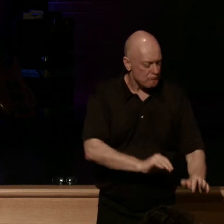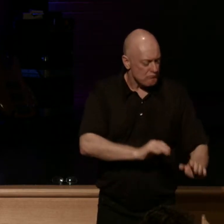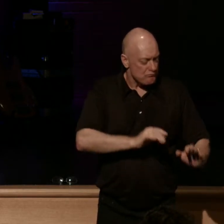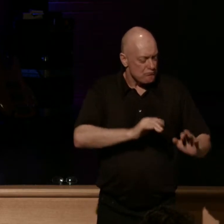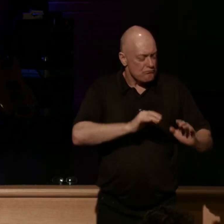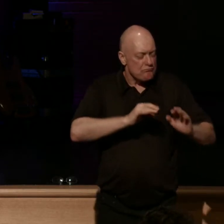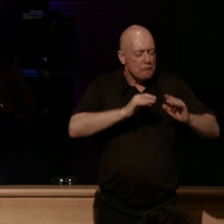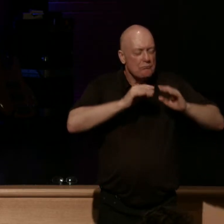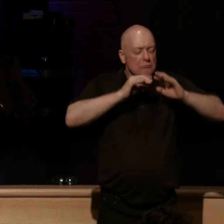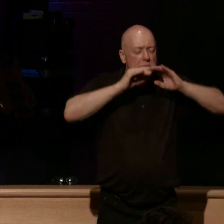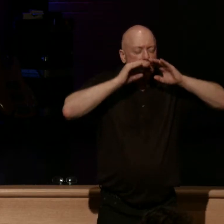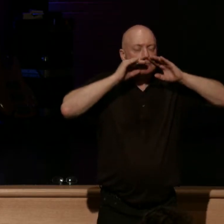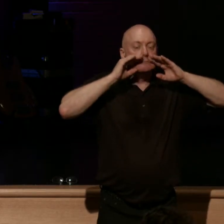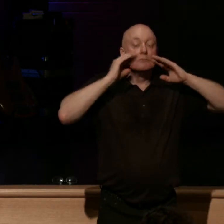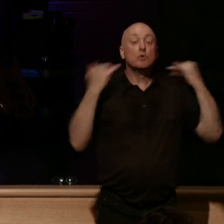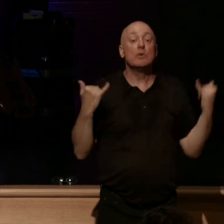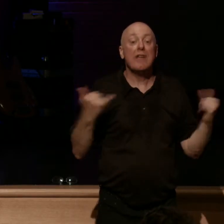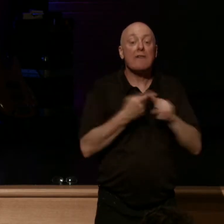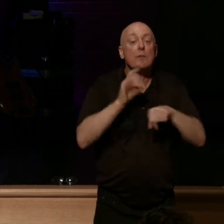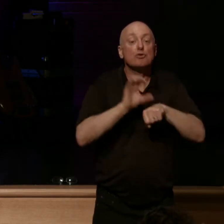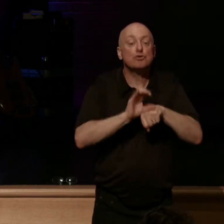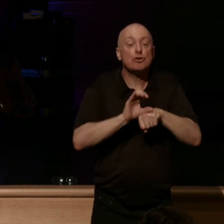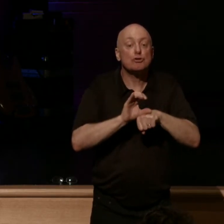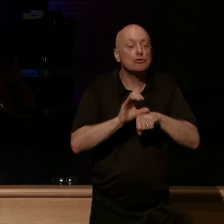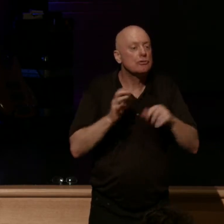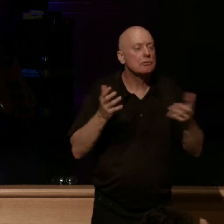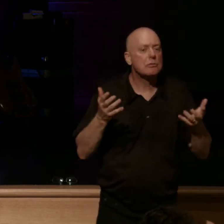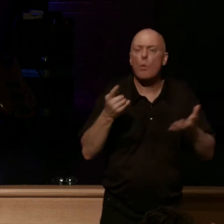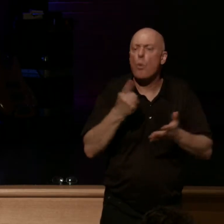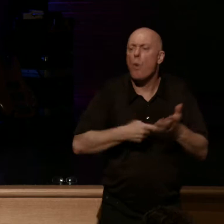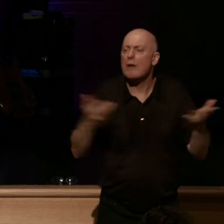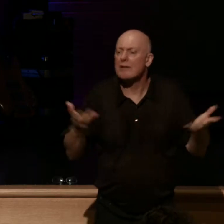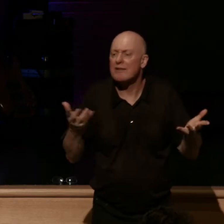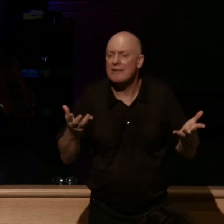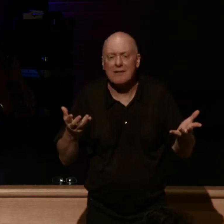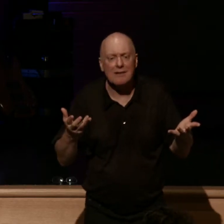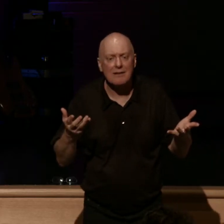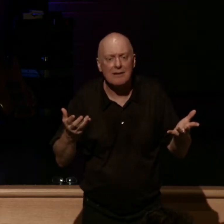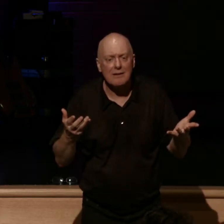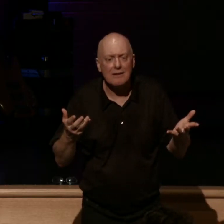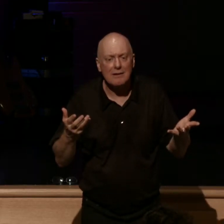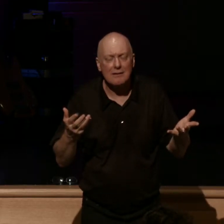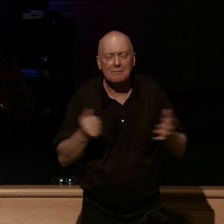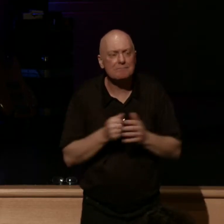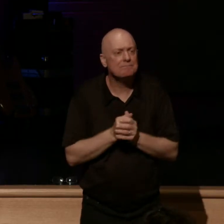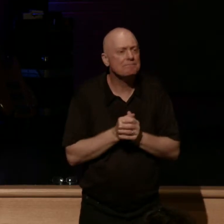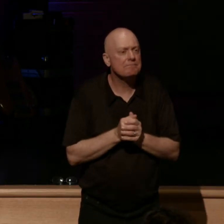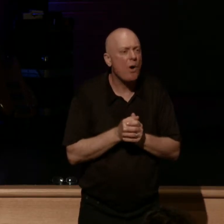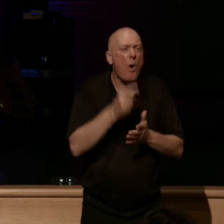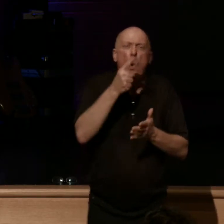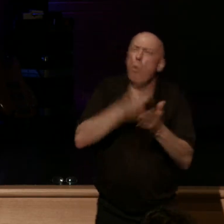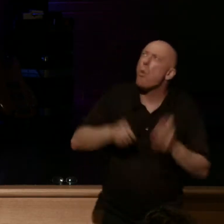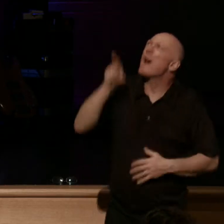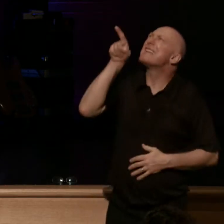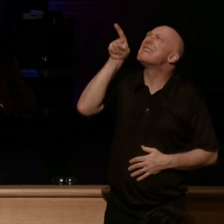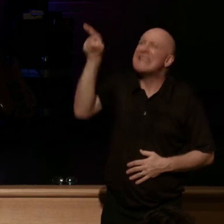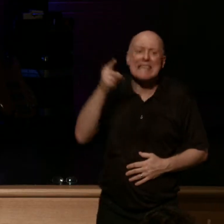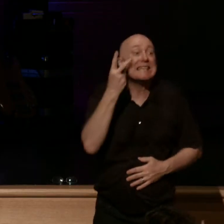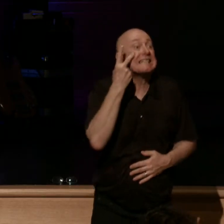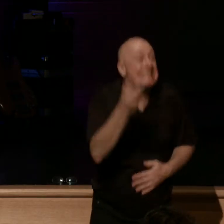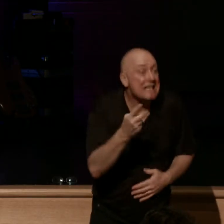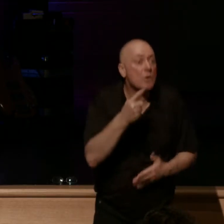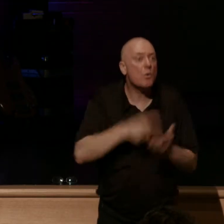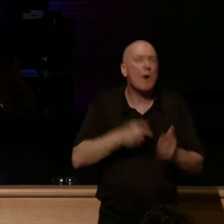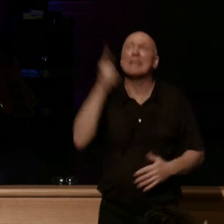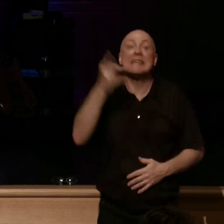him that lands in his nostrils as he pays attention to and draws over to the fear of the Lord? What is he seeing? What